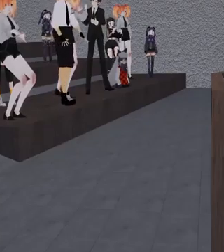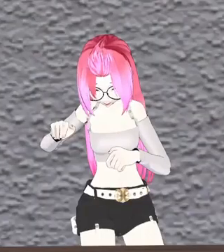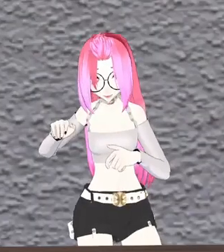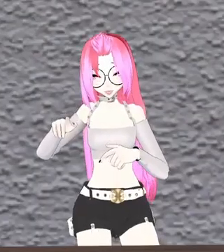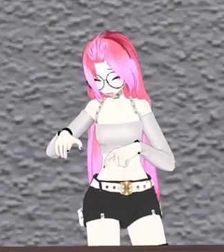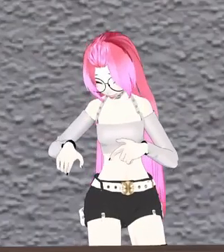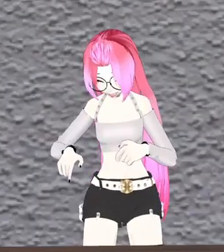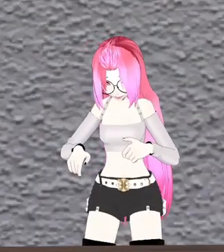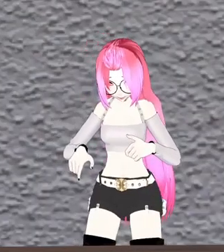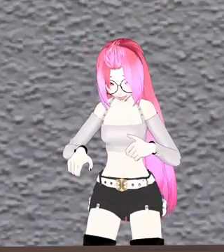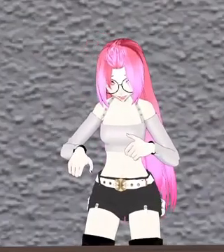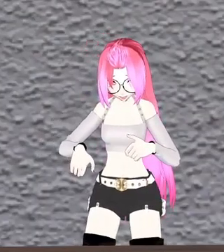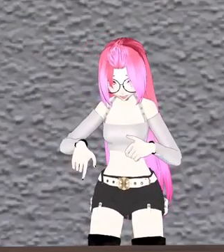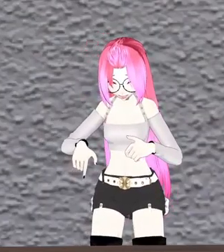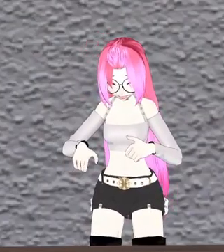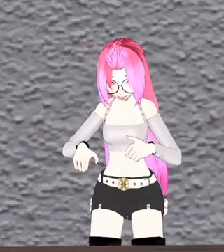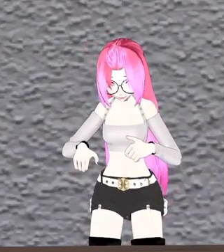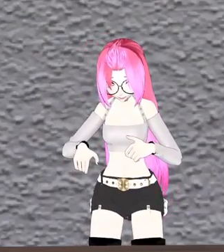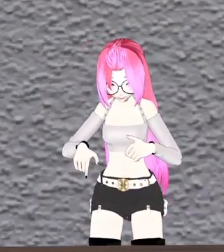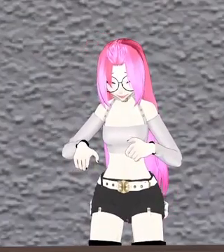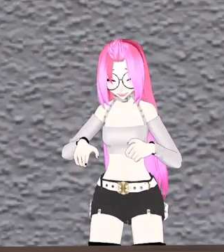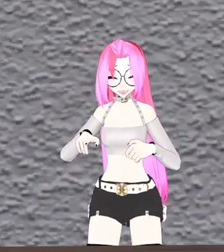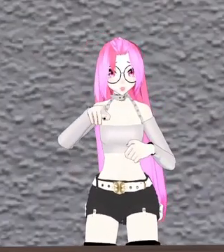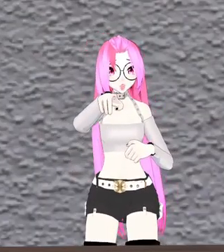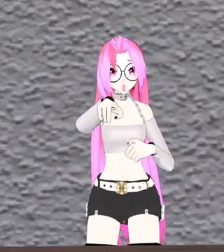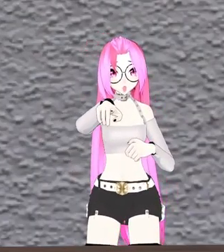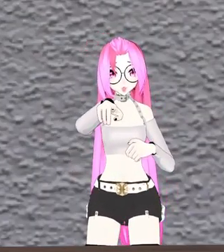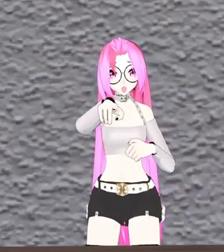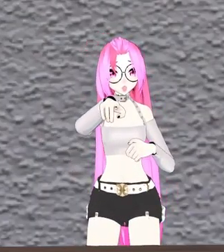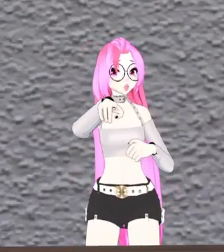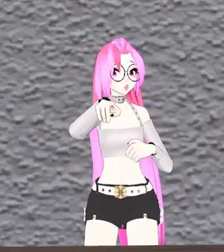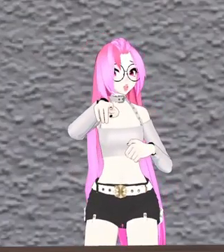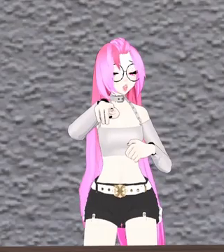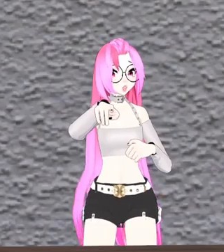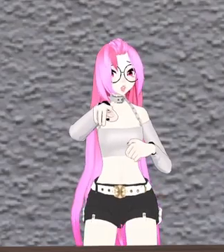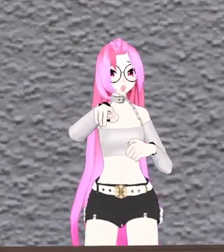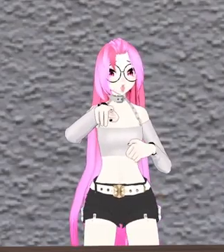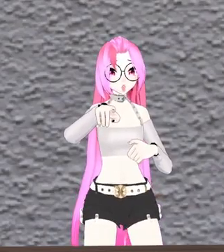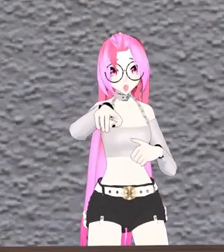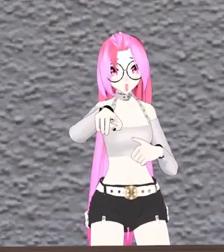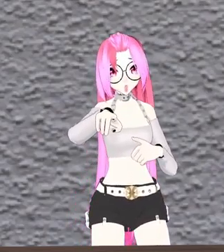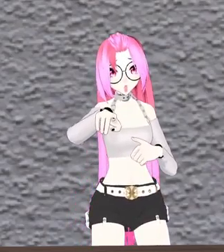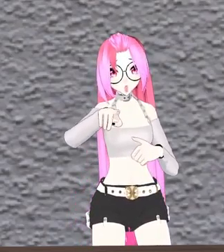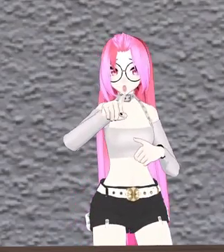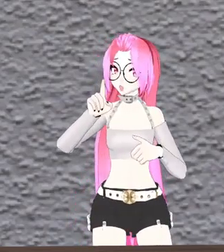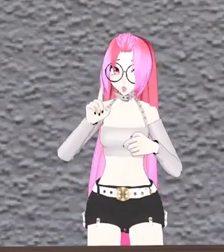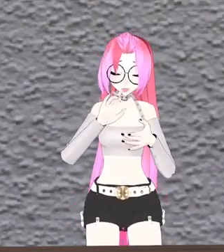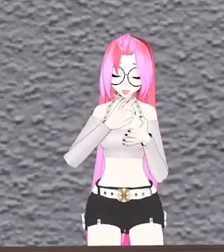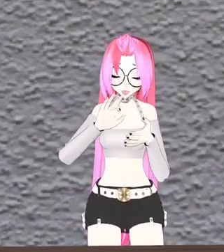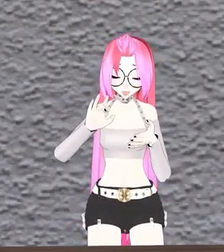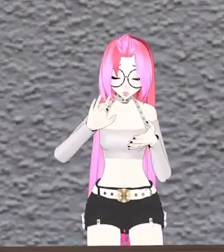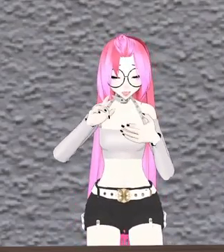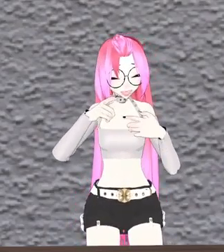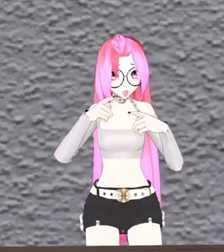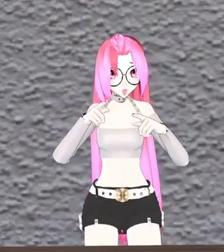Oh, next one. Sorry, I lost my train of thought. You, just point to the person in front of you. You. Is pointing rude in sign